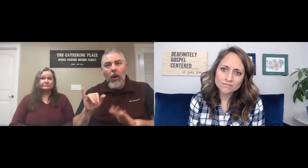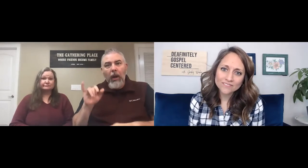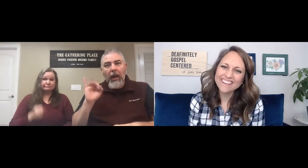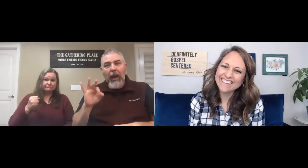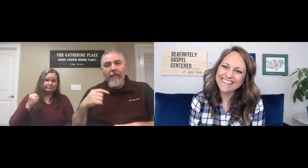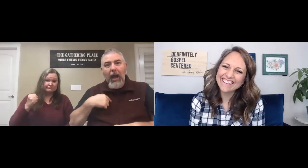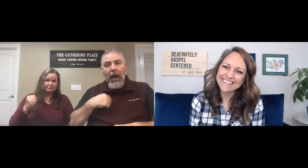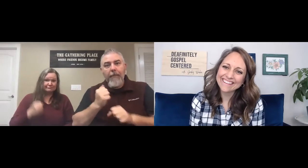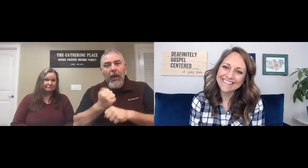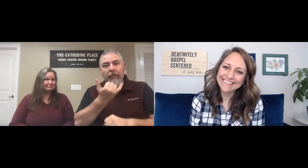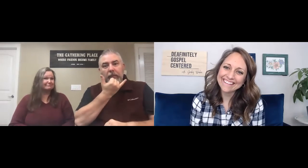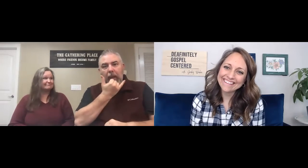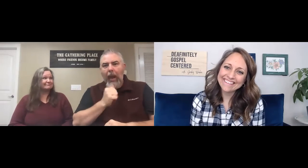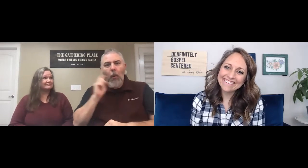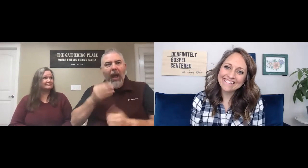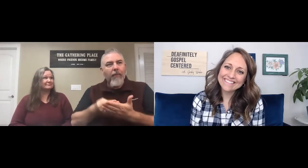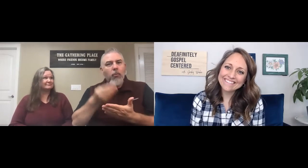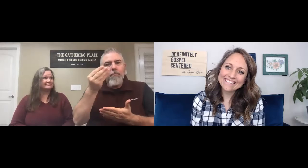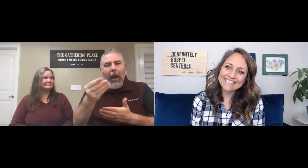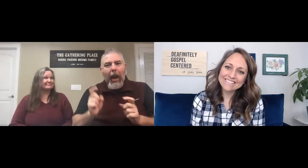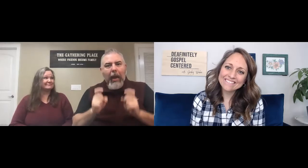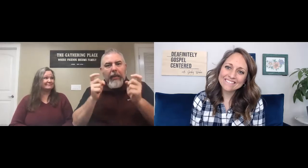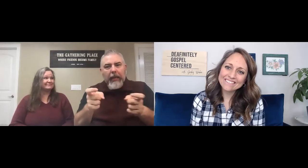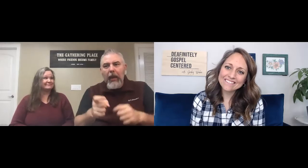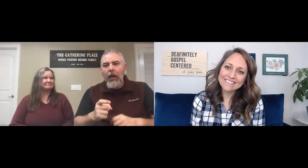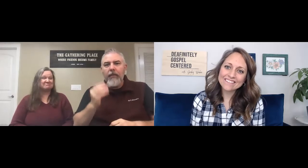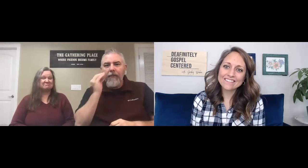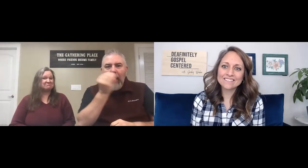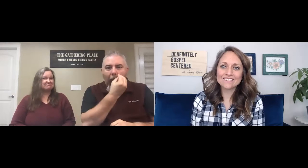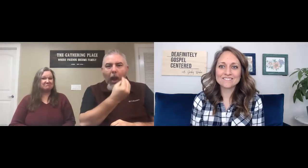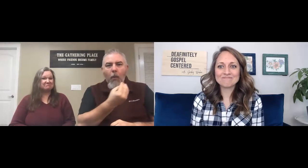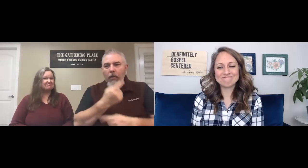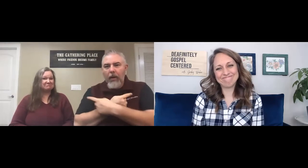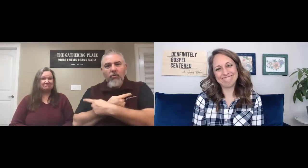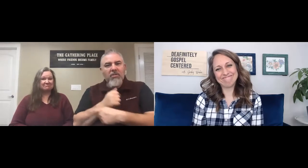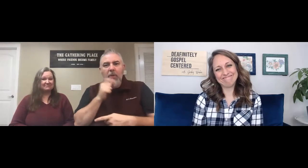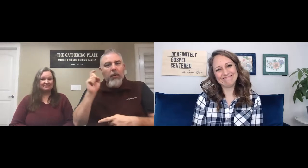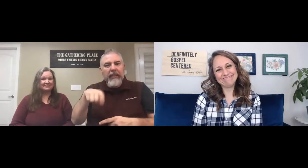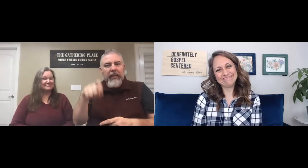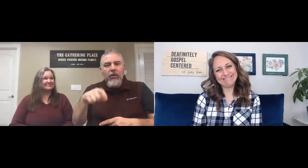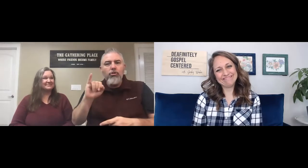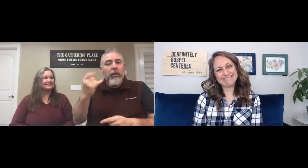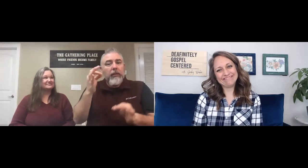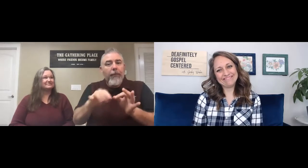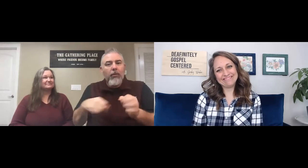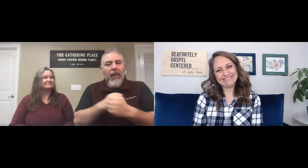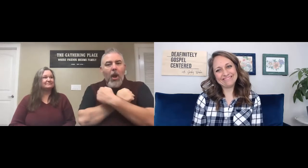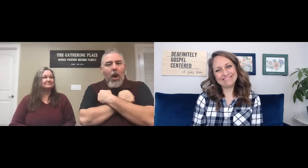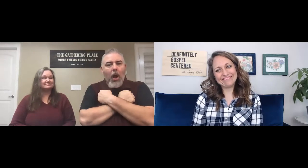And she's cheap, too. If I make a mistake, I don't have to buy a gift of flour because she doesn't need it. She